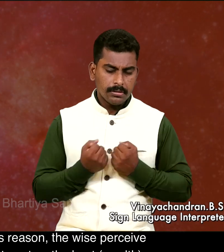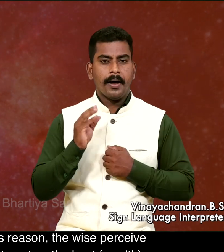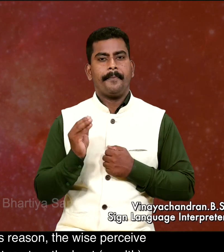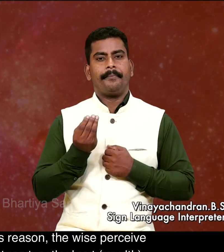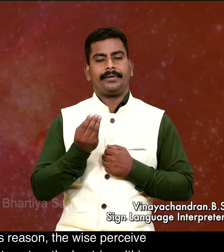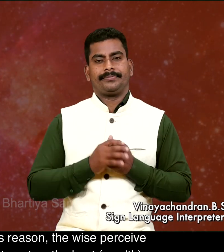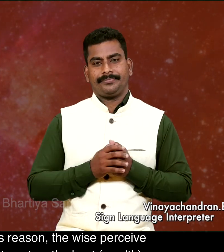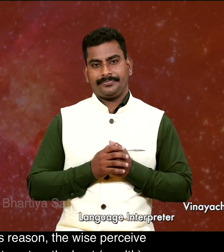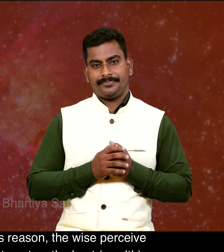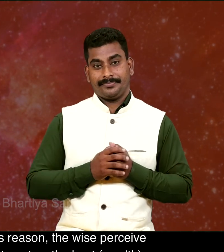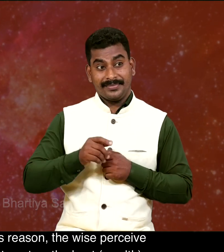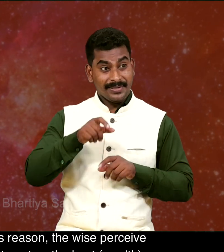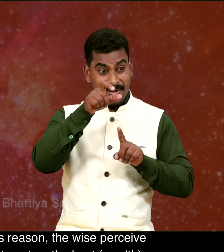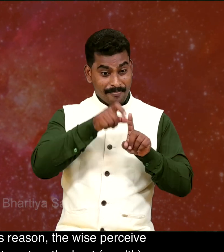the wise perceive